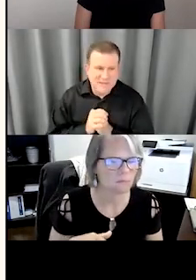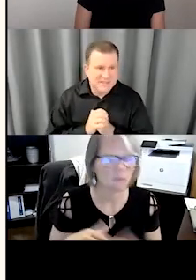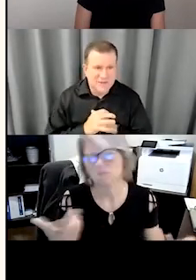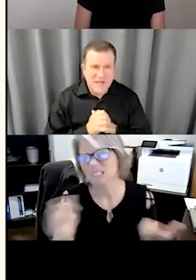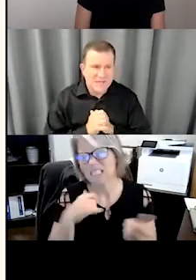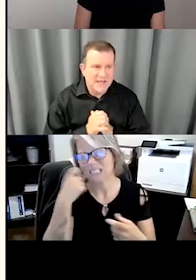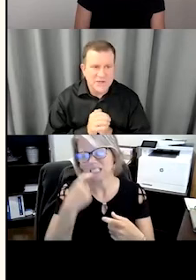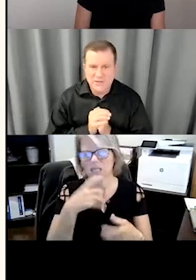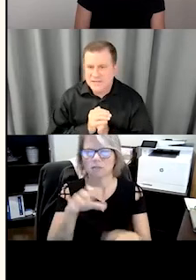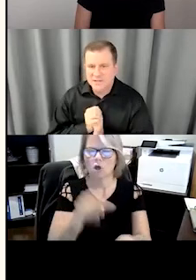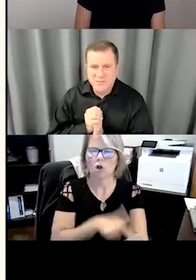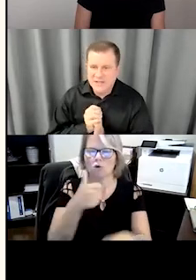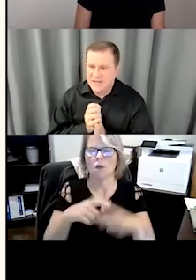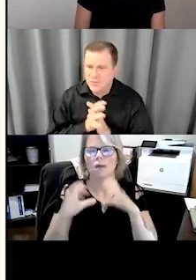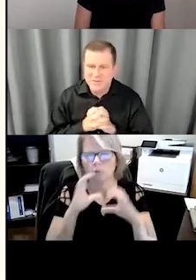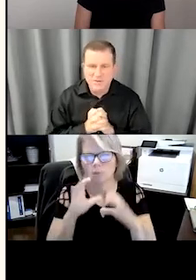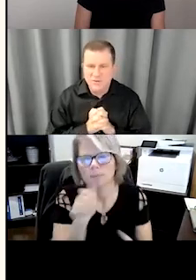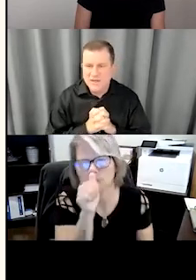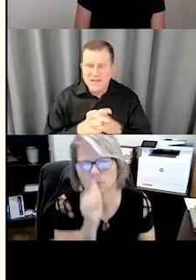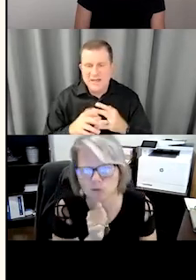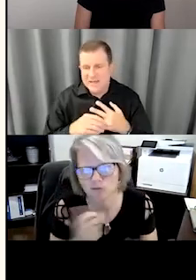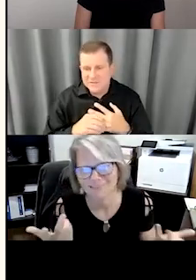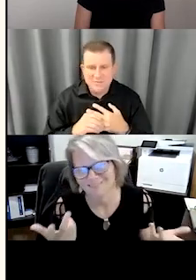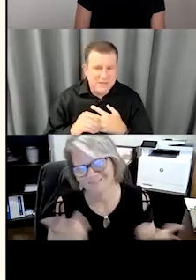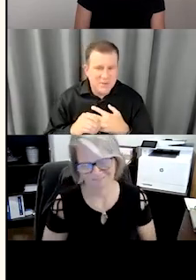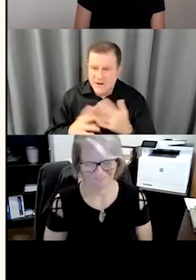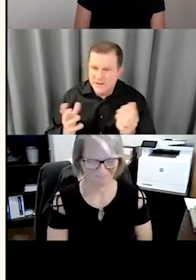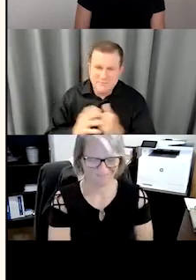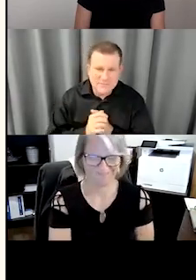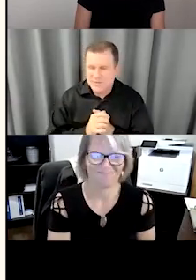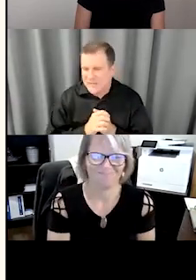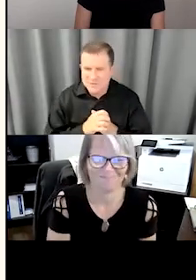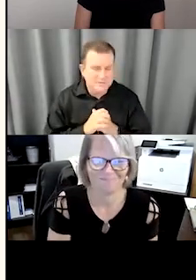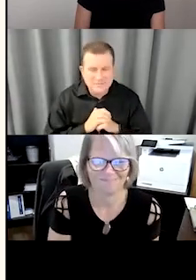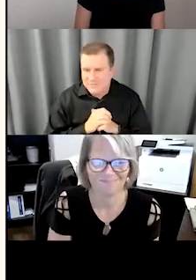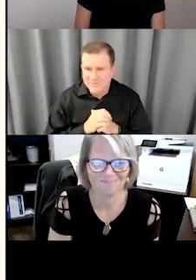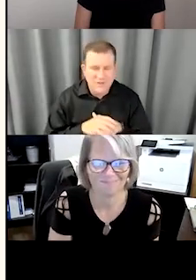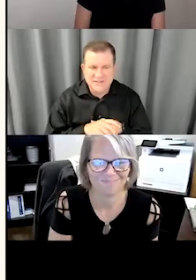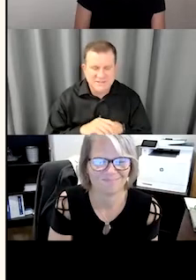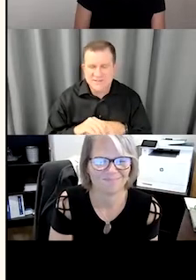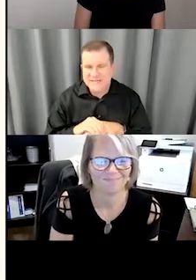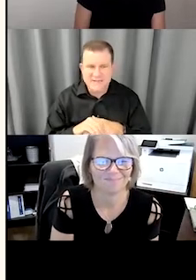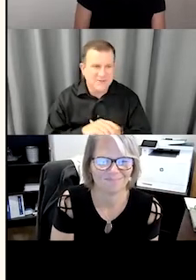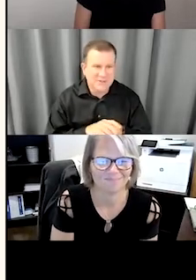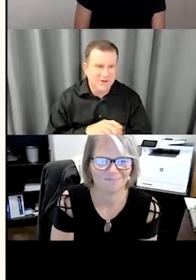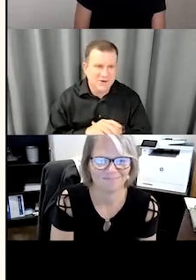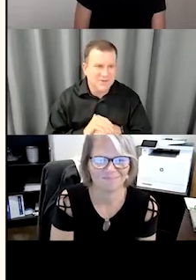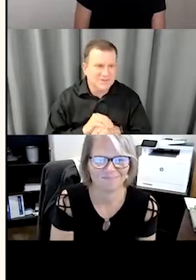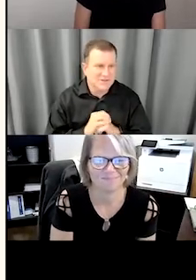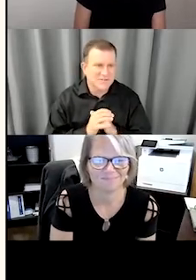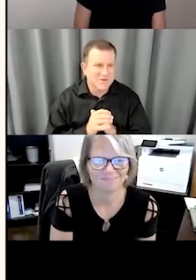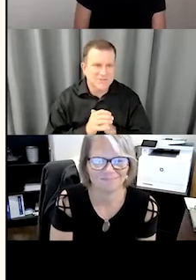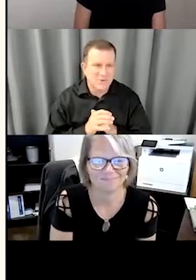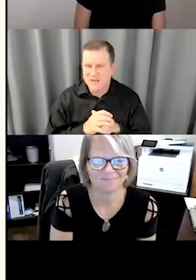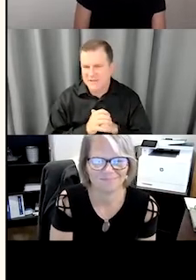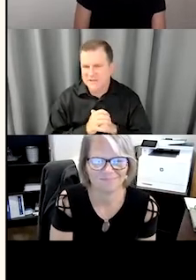Just let us know how you'd like to communicate with you. And again, just be aware to be patient with us because it'll take a little bit longer. Those